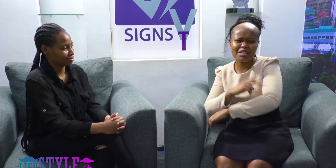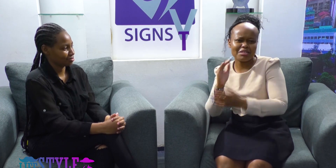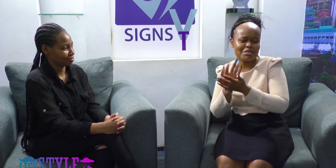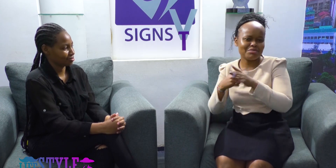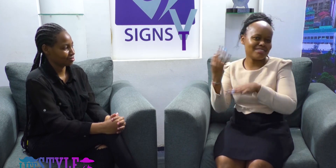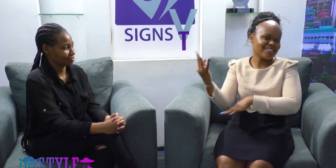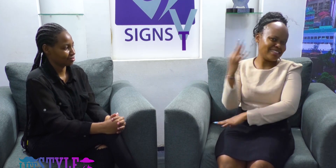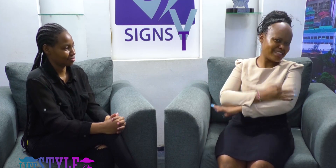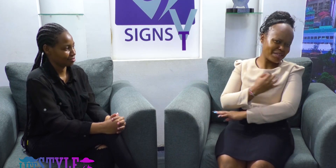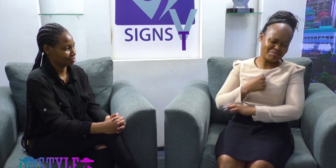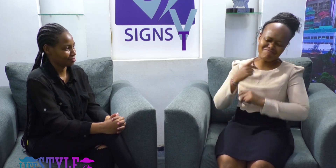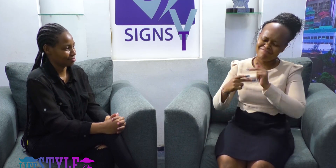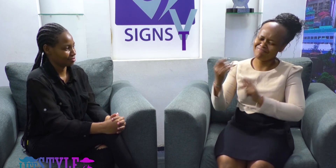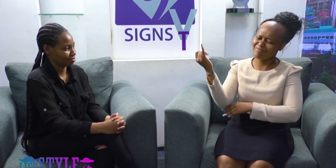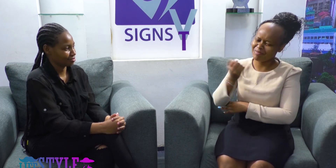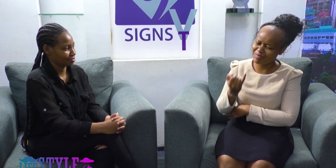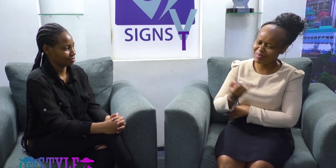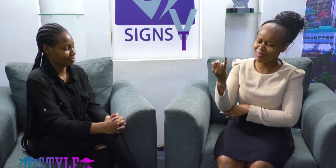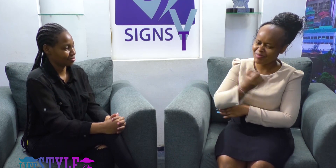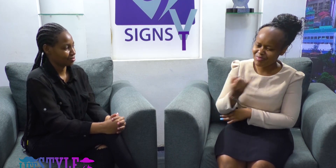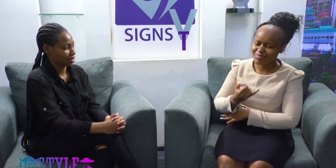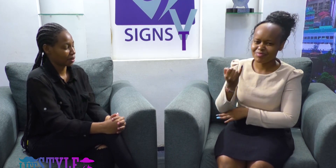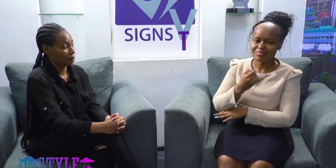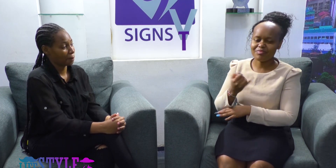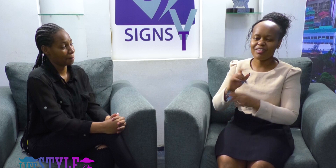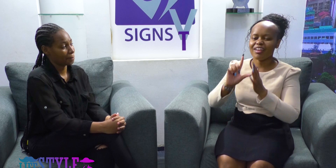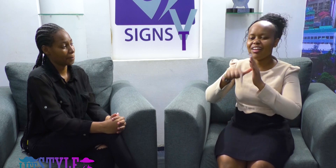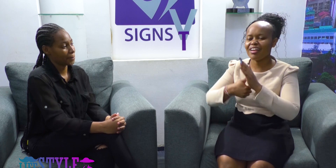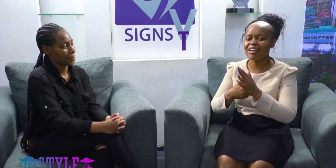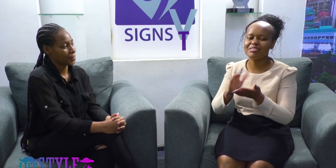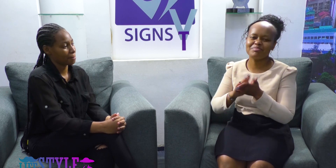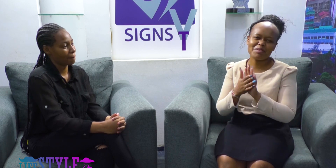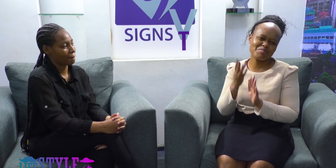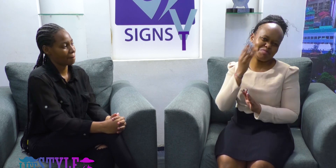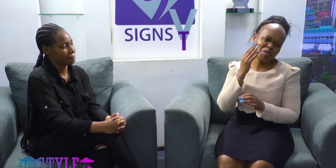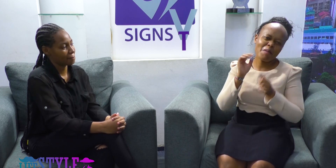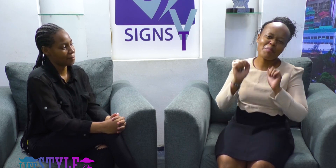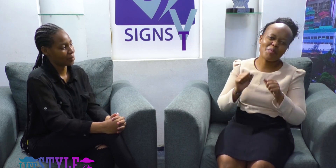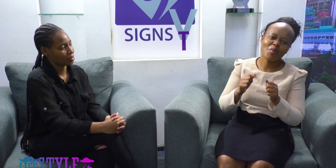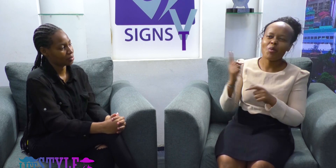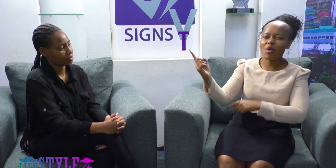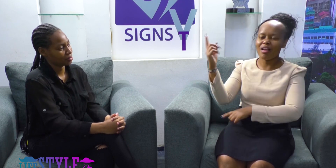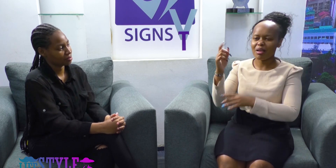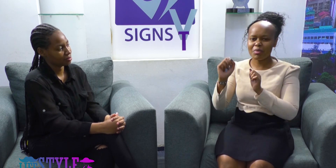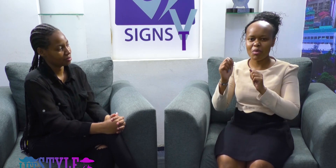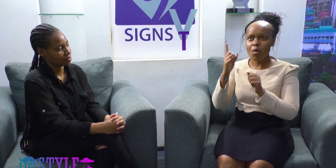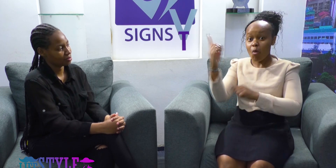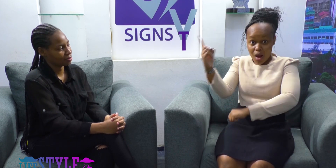So it became easier. I used to do it once in a while, and this became easier. And later I gained the